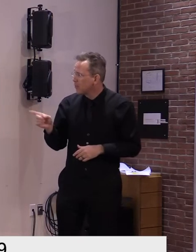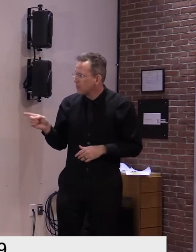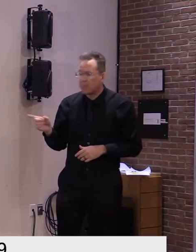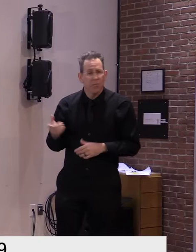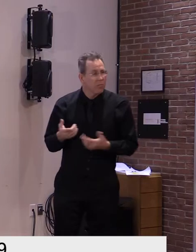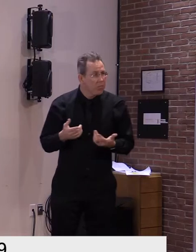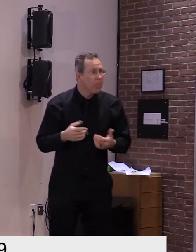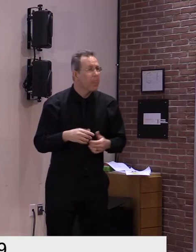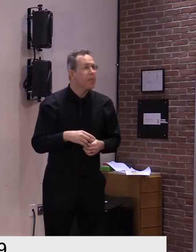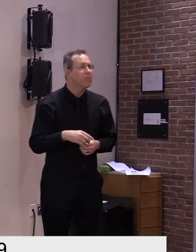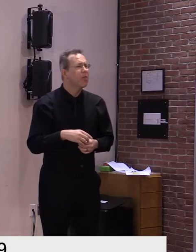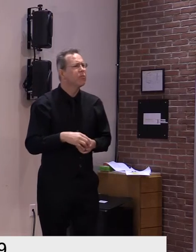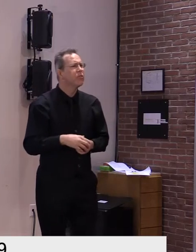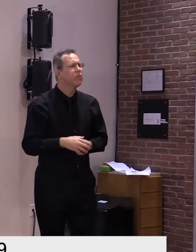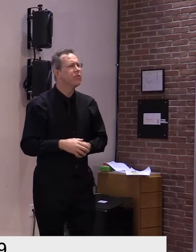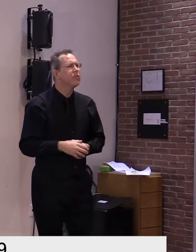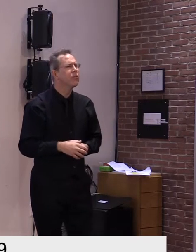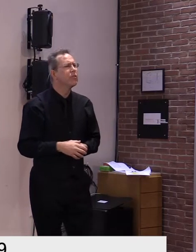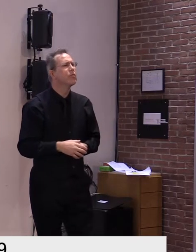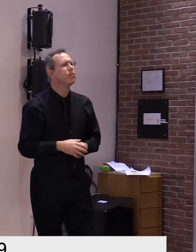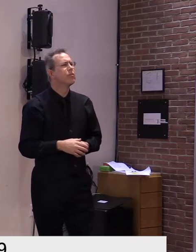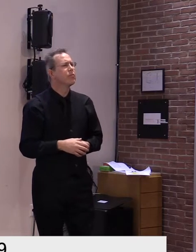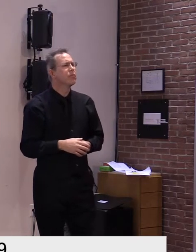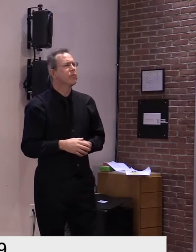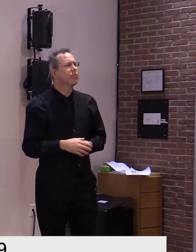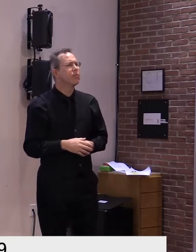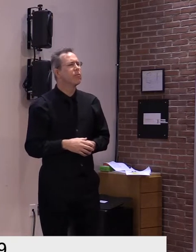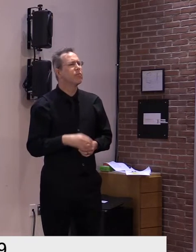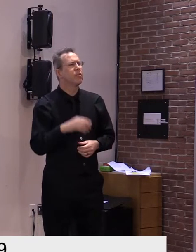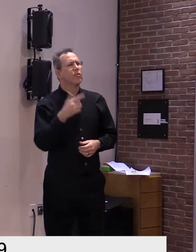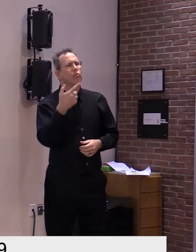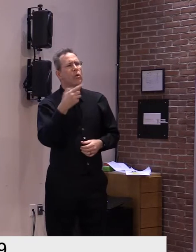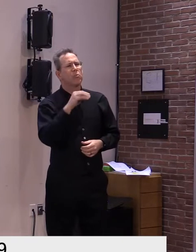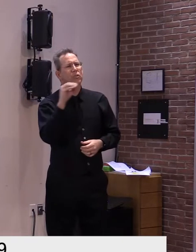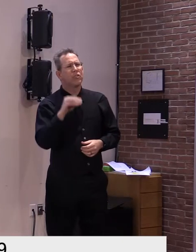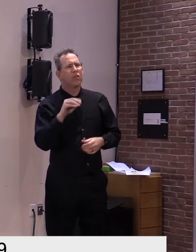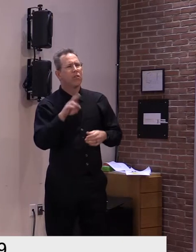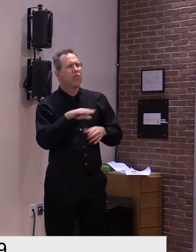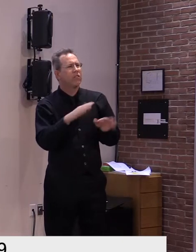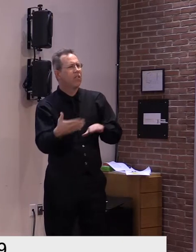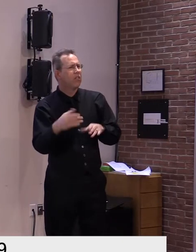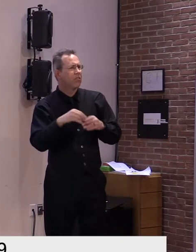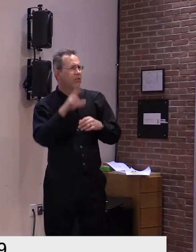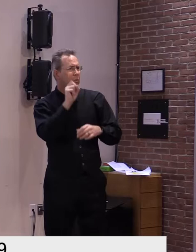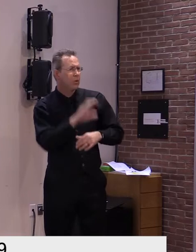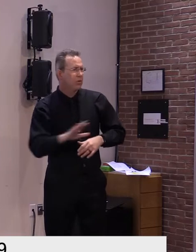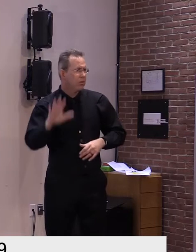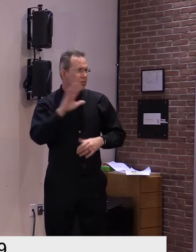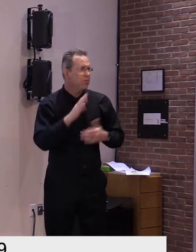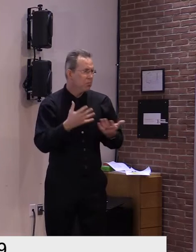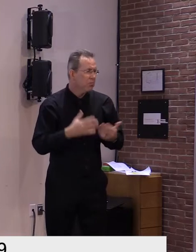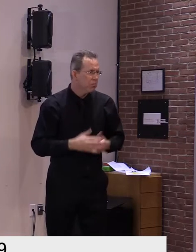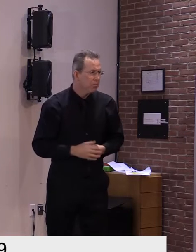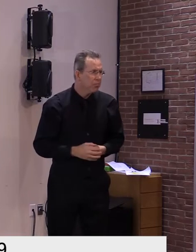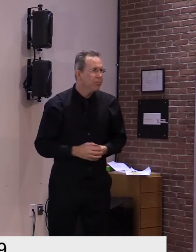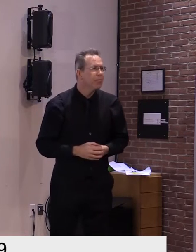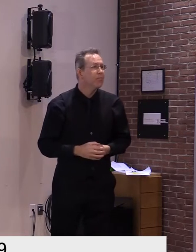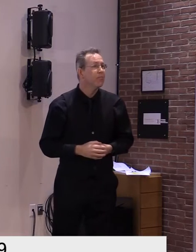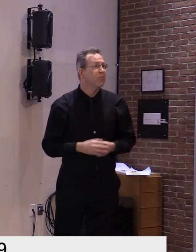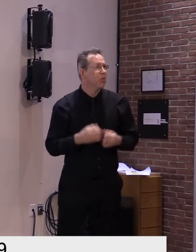again, indicating that the most vulnerable across the country are also getting that benefit of the protection of the